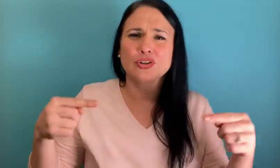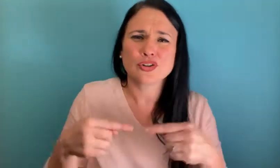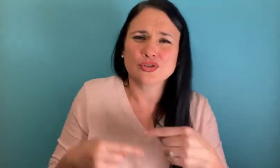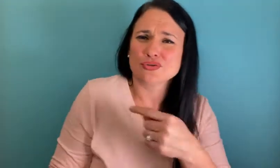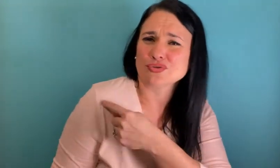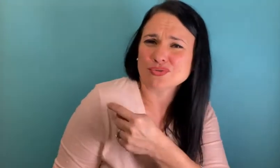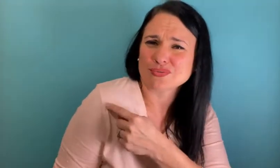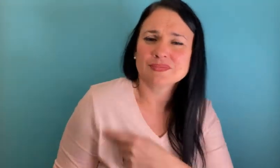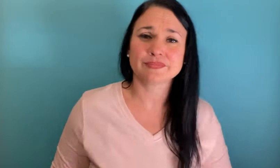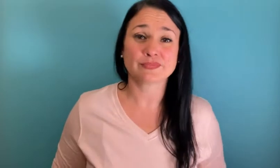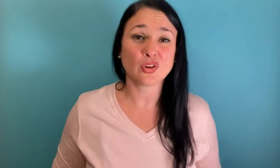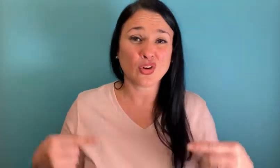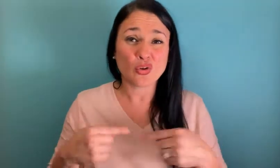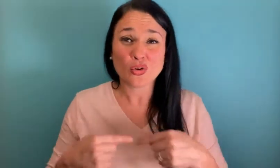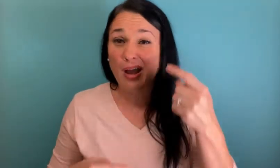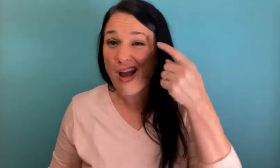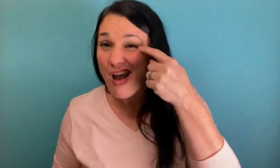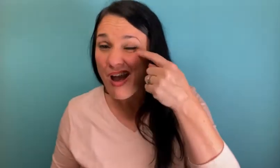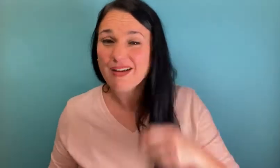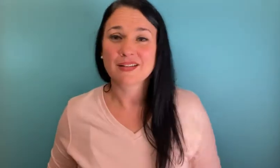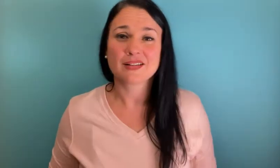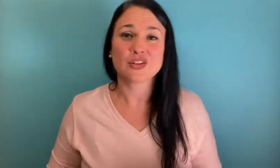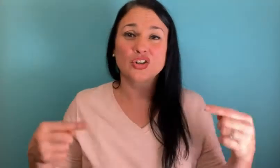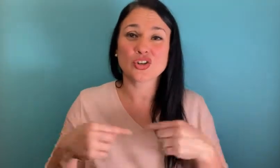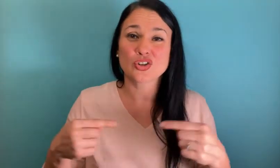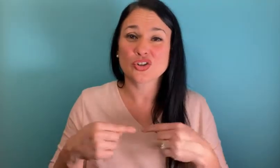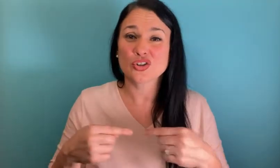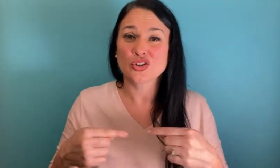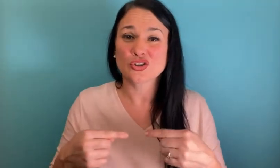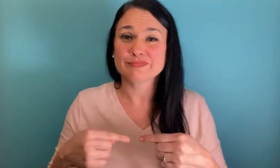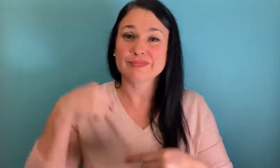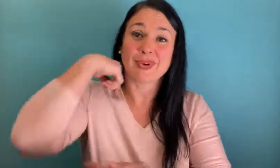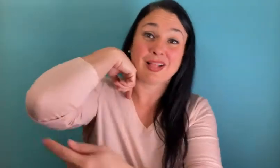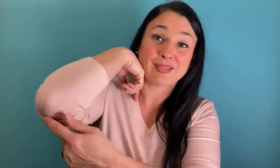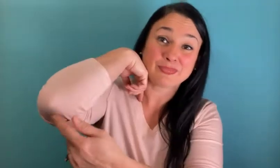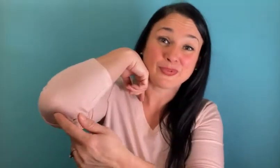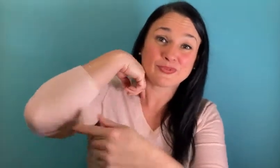hurt, like hurt, and then you point to your shoulder or your eye. Sign hurt and then point to your elbow.